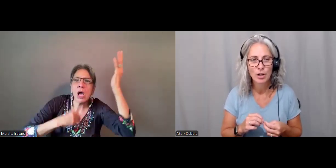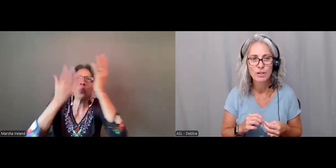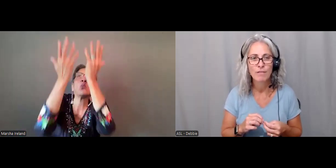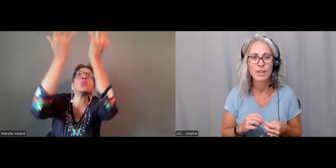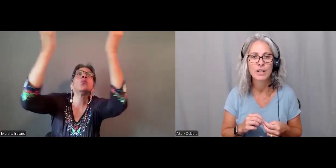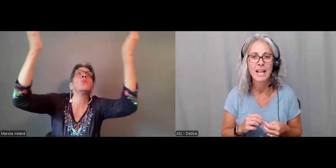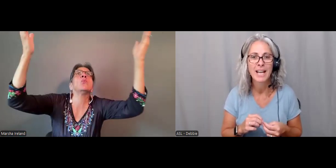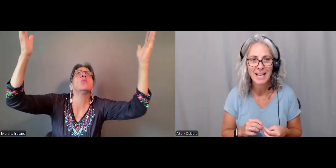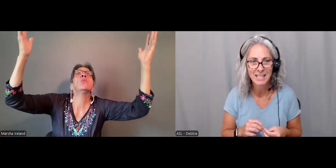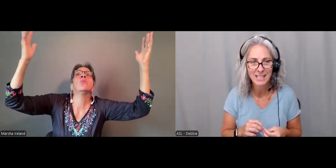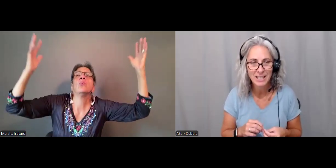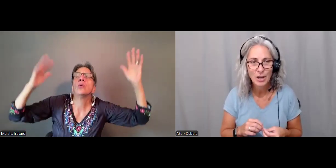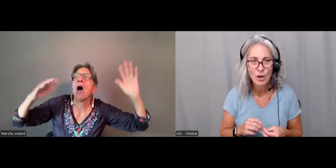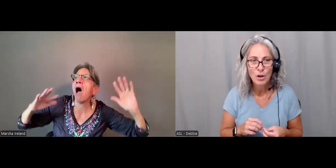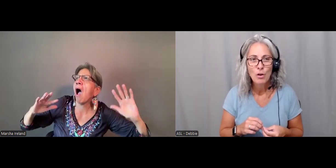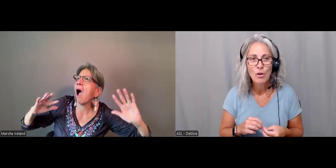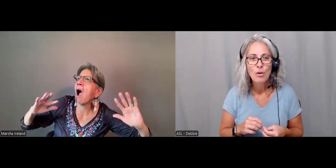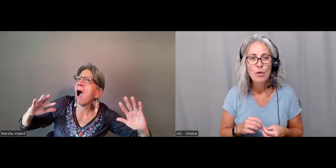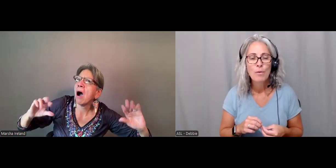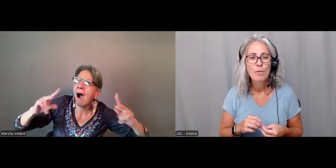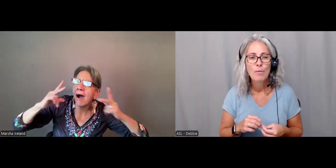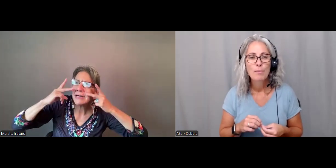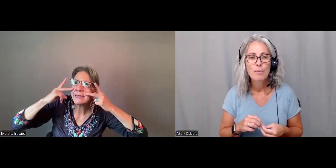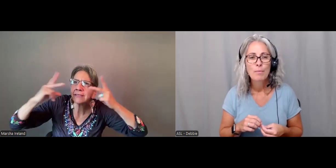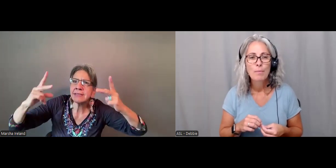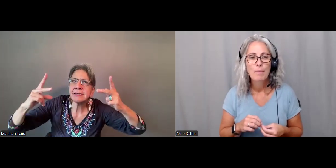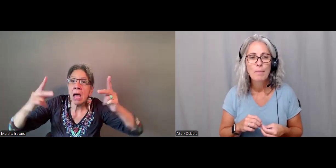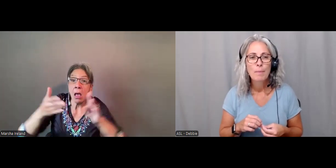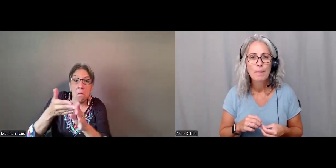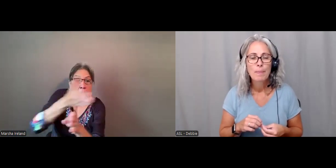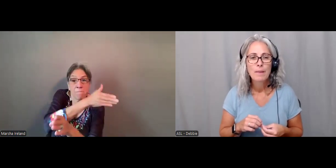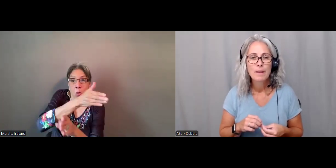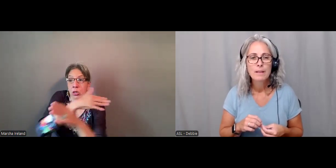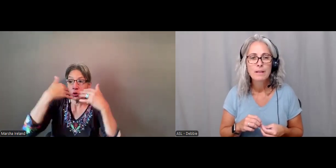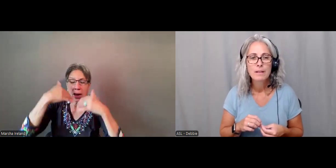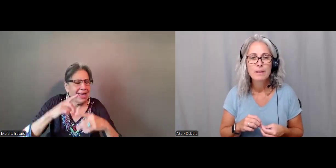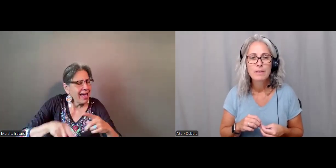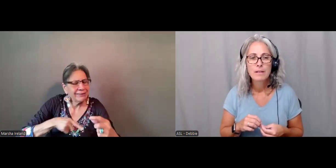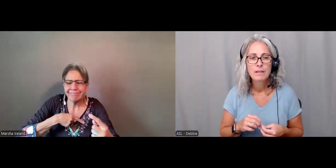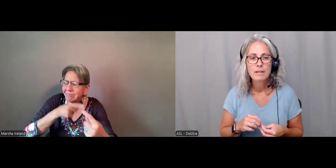started to feel connected.